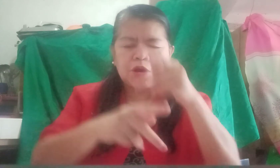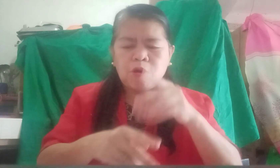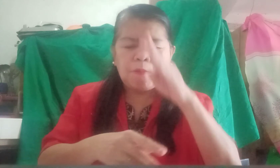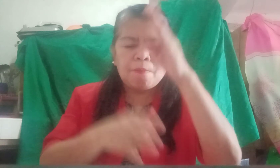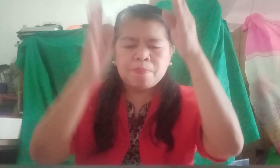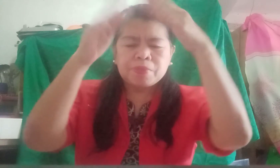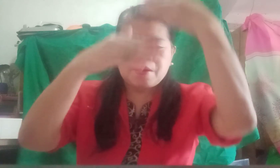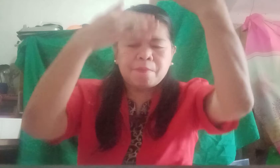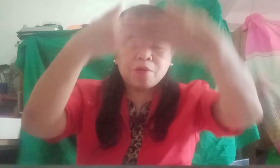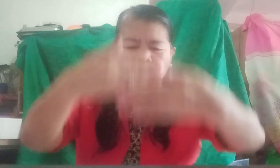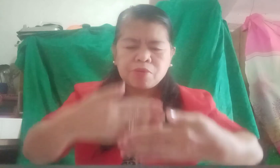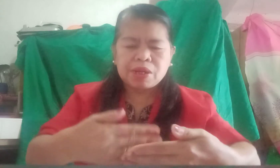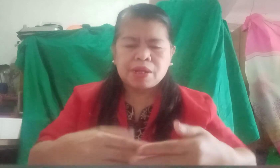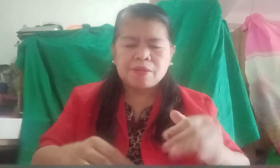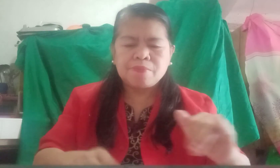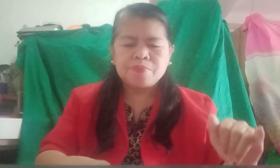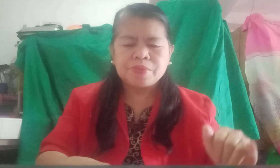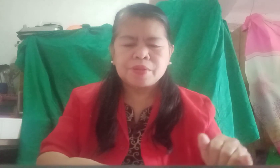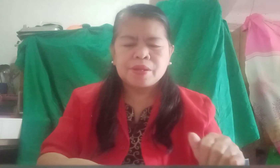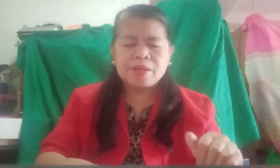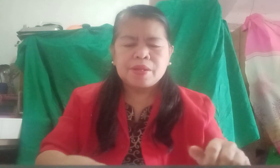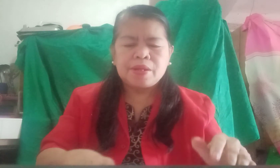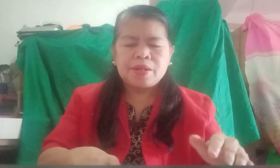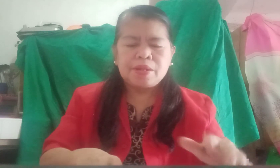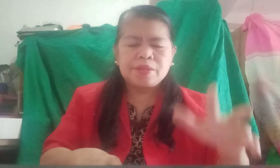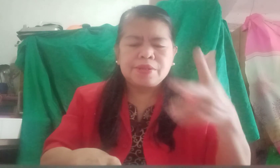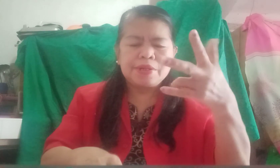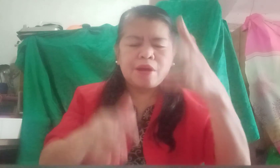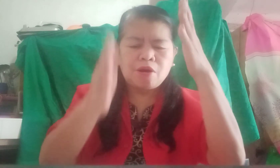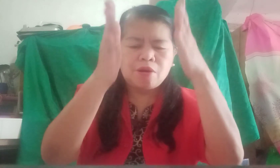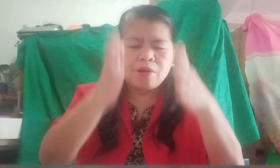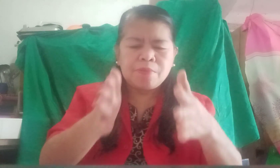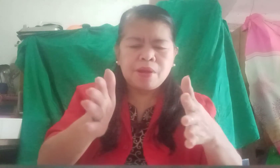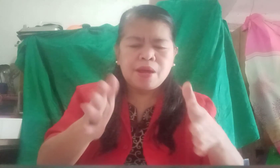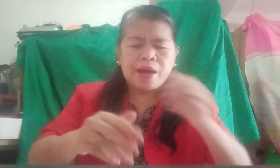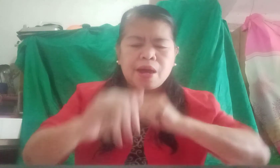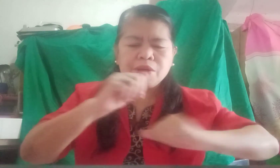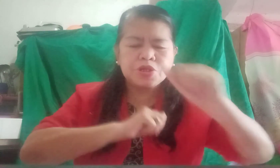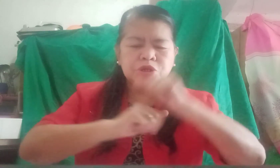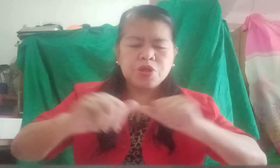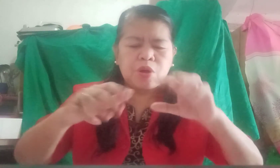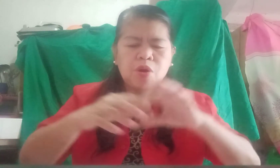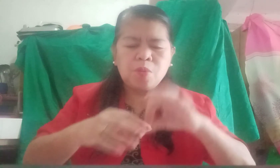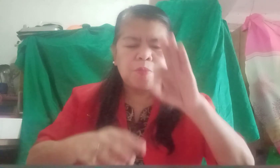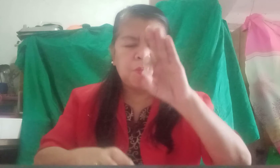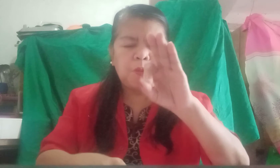of boundary. Third column, action of